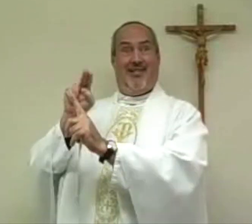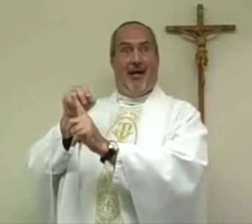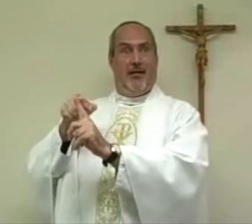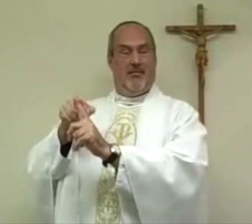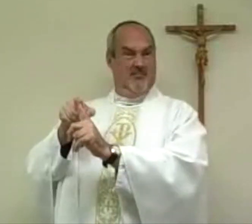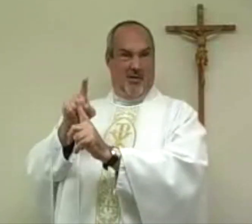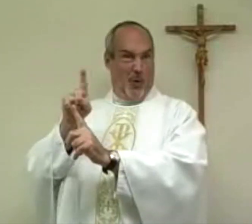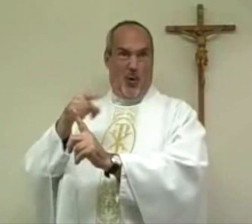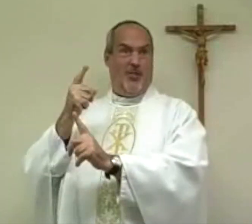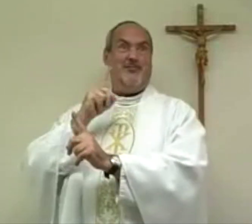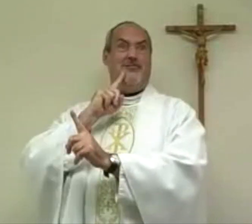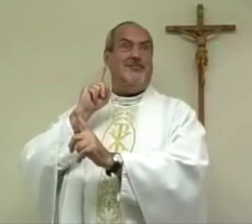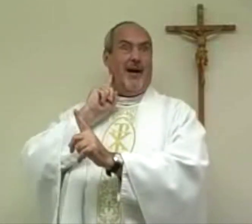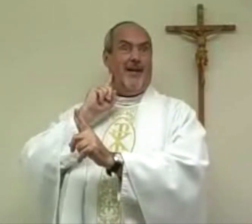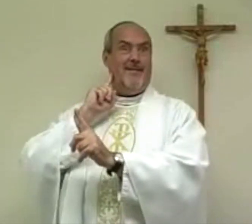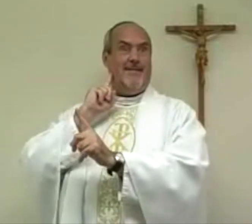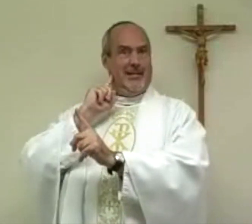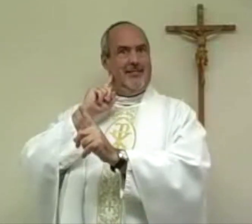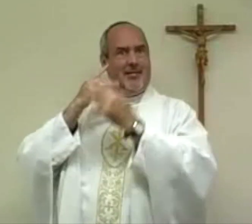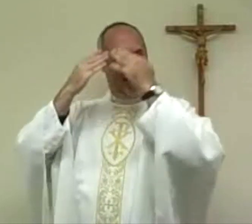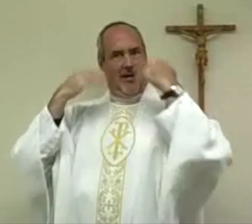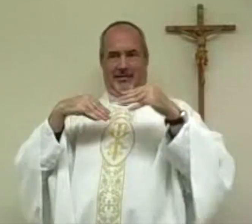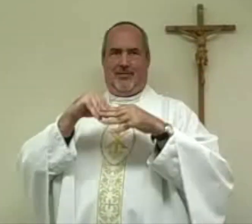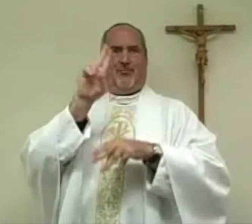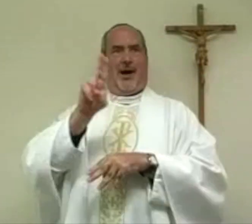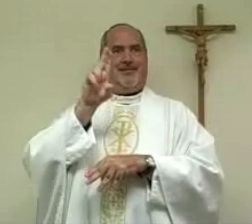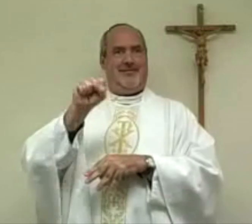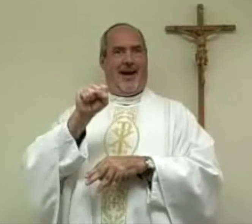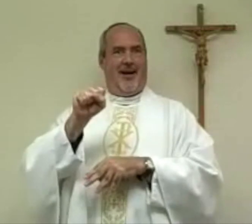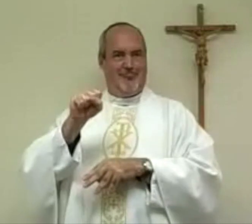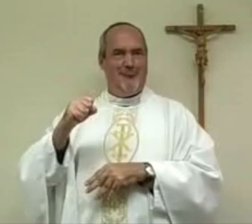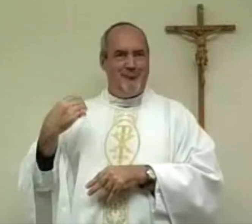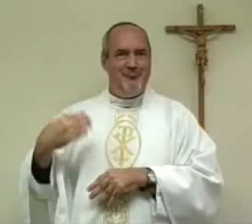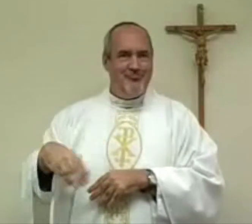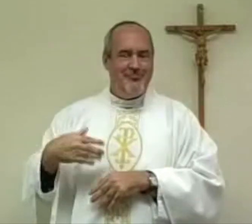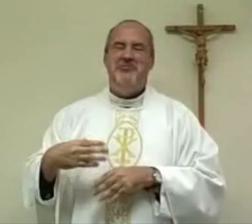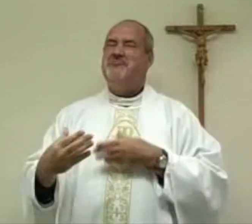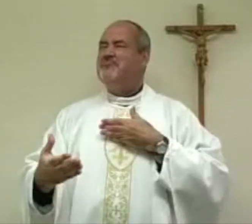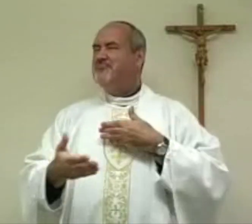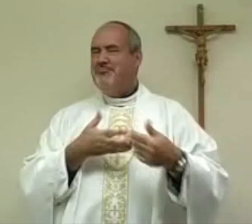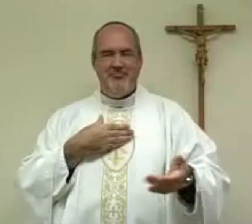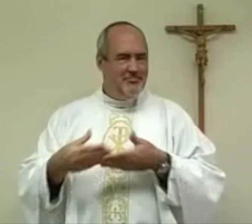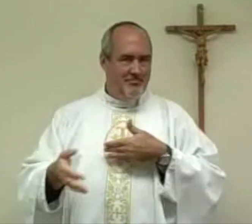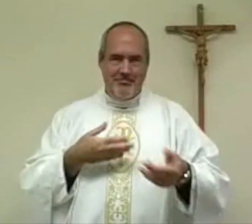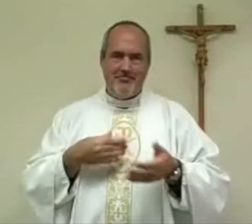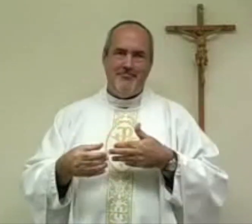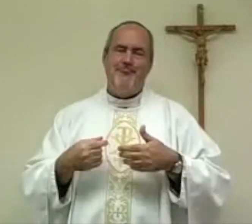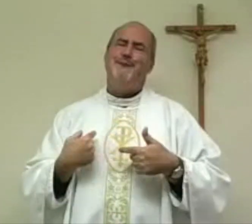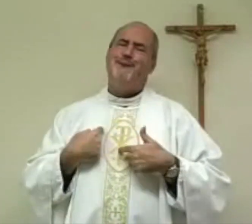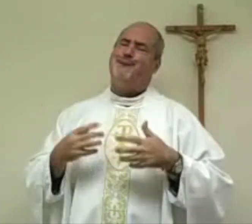And you might be surprised that this nun is the only deaf nun in the entire United